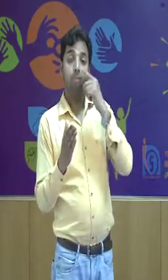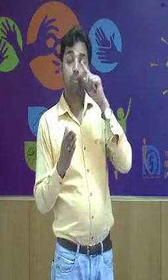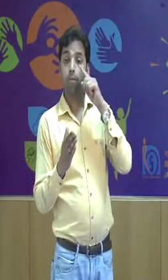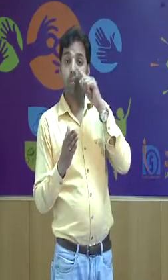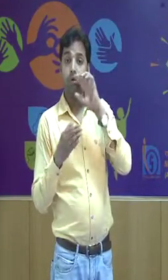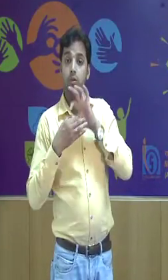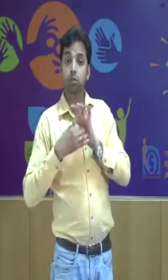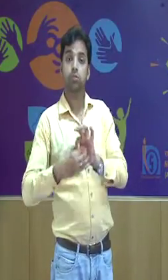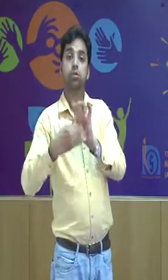side.